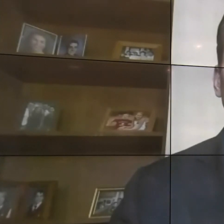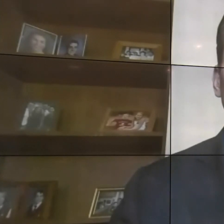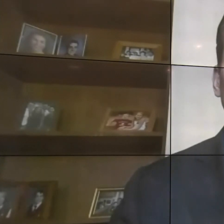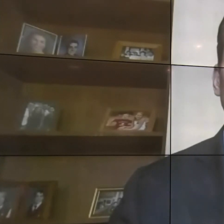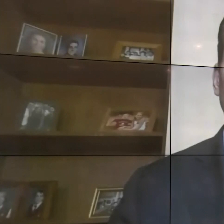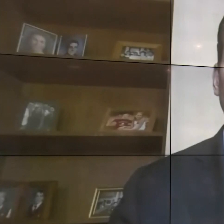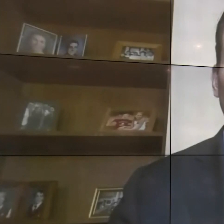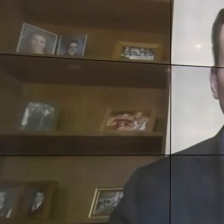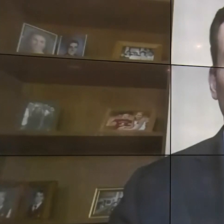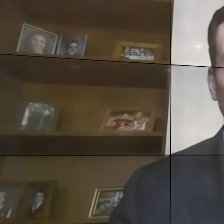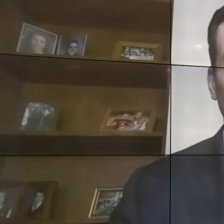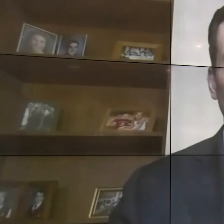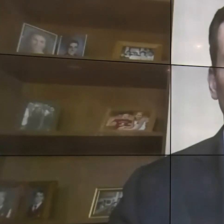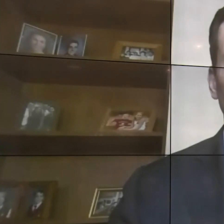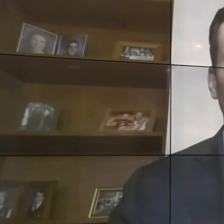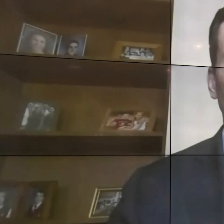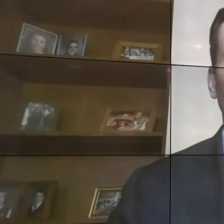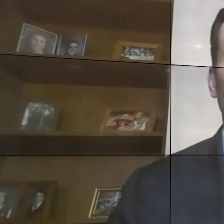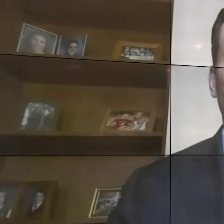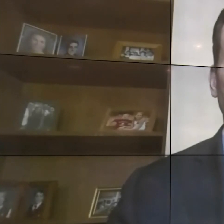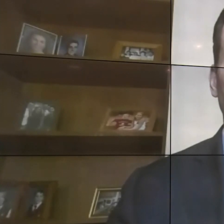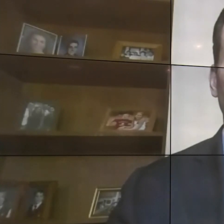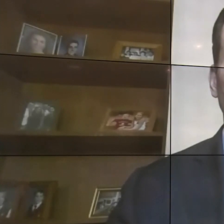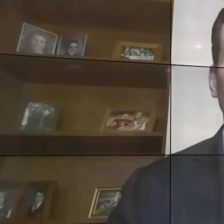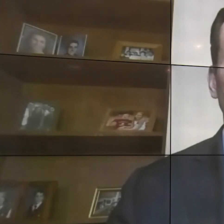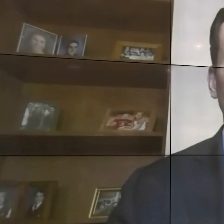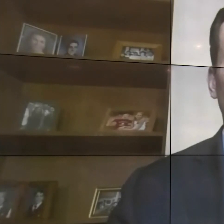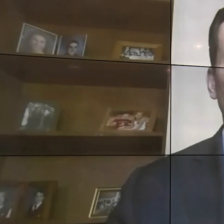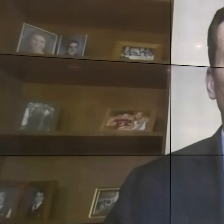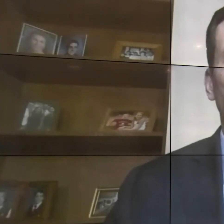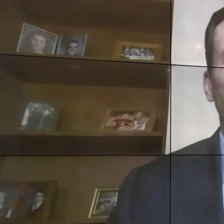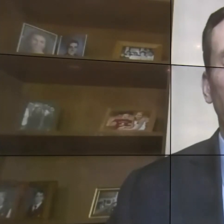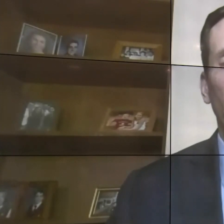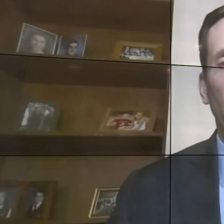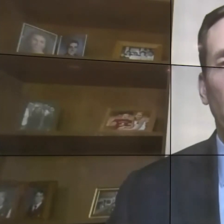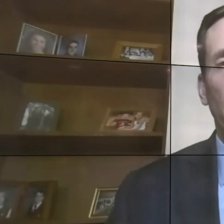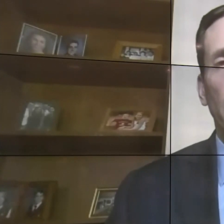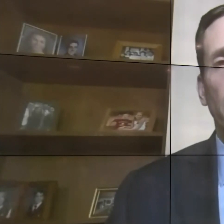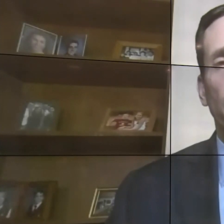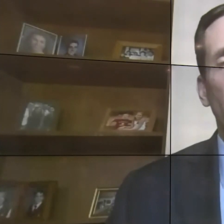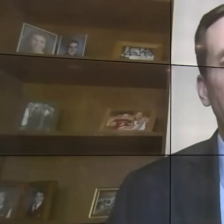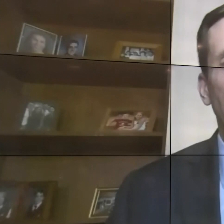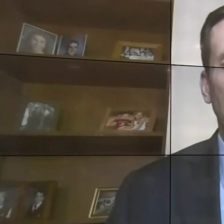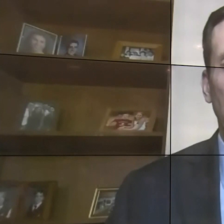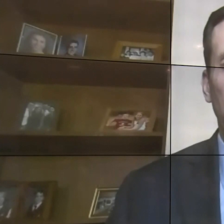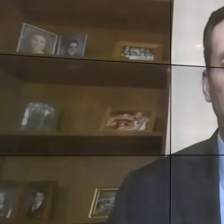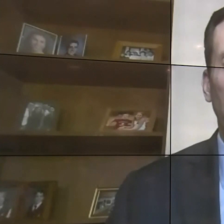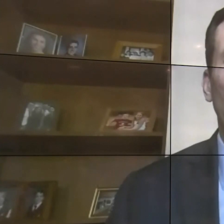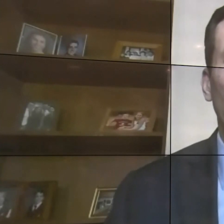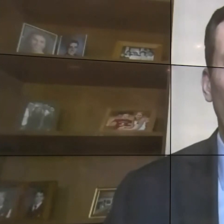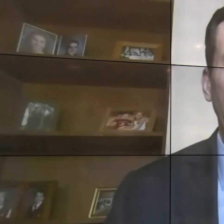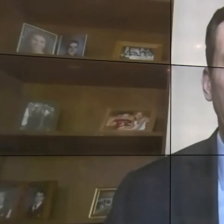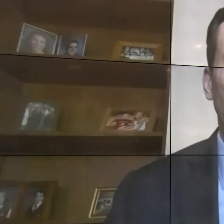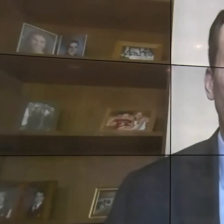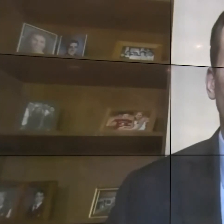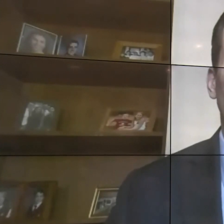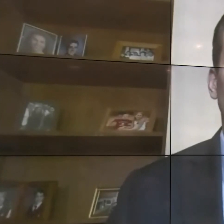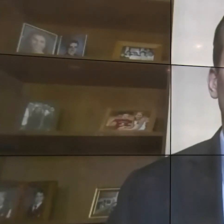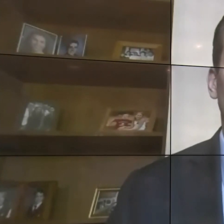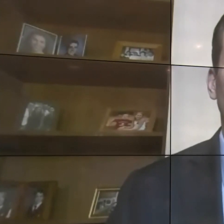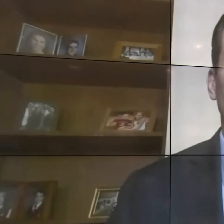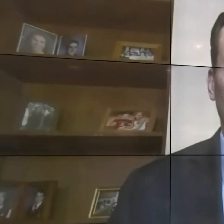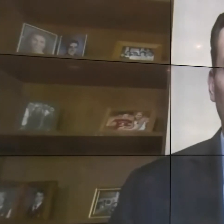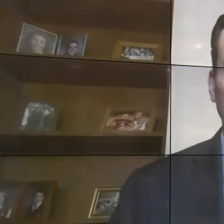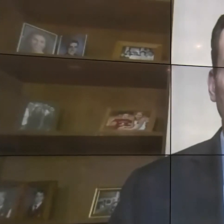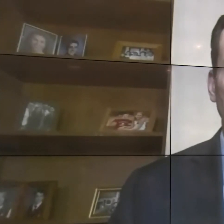make decisions that safeguard public health and protect the environment. It's a tremendous team effort that will greatly improve